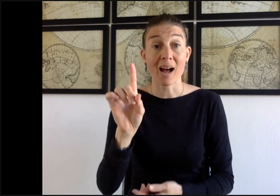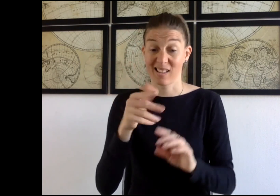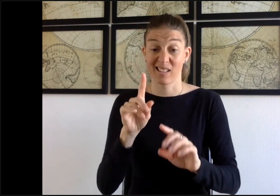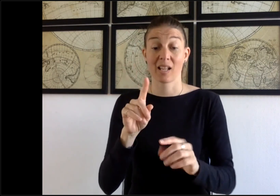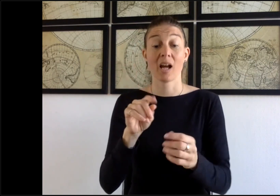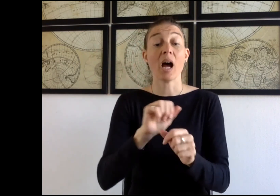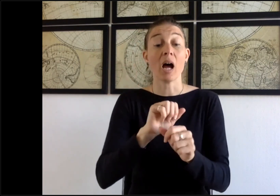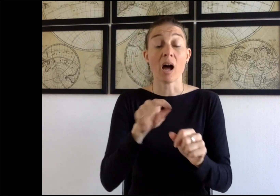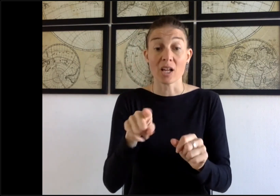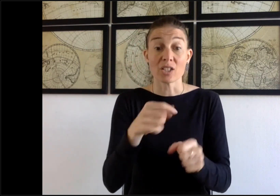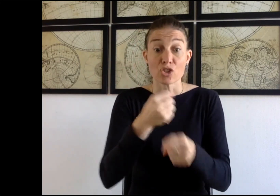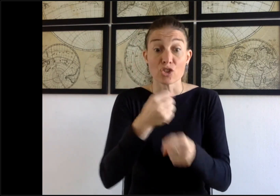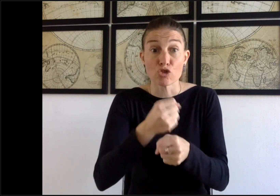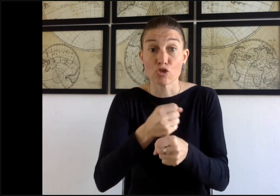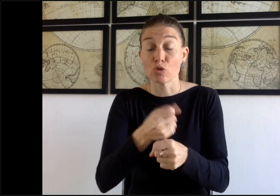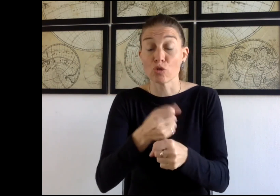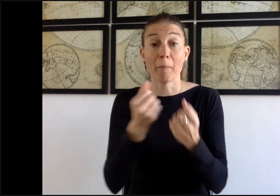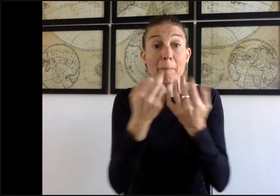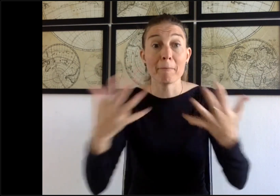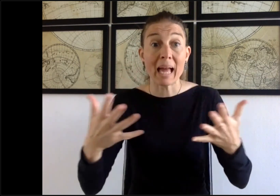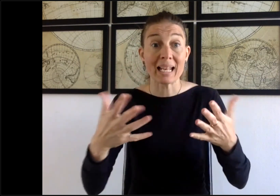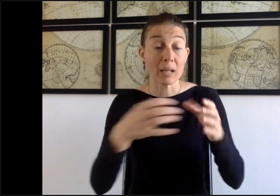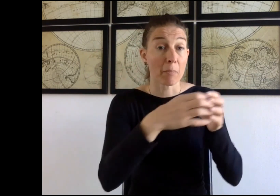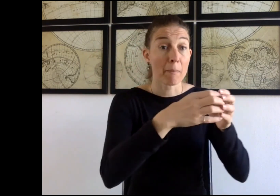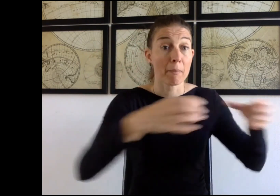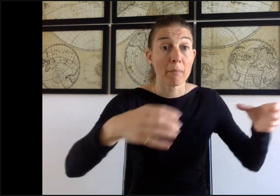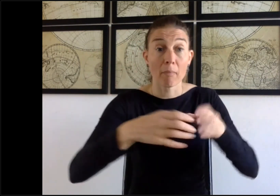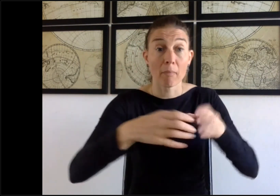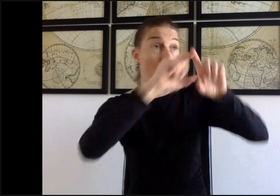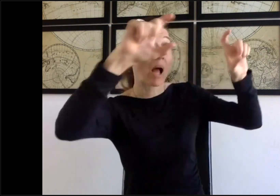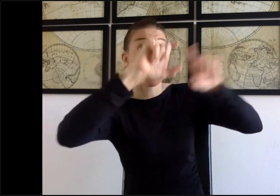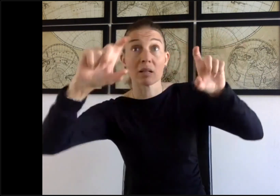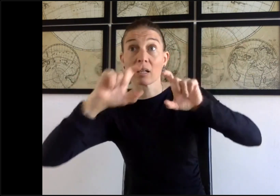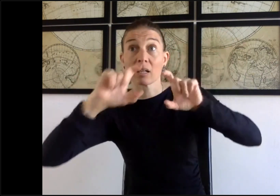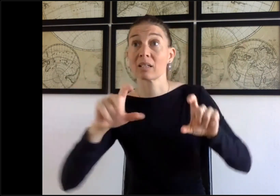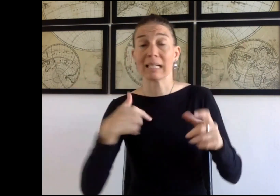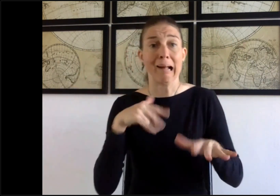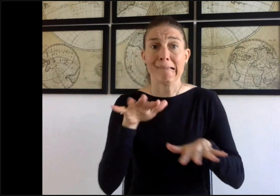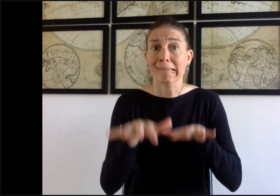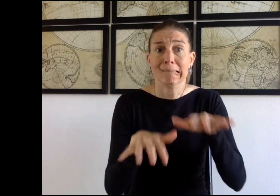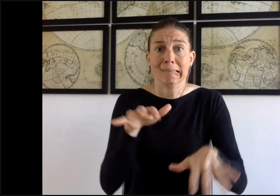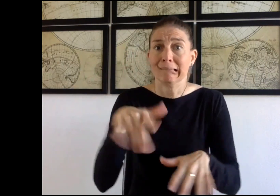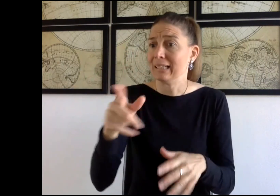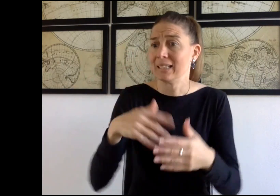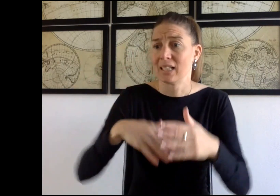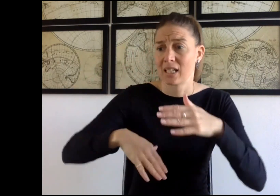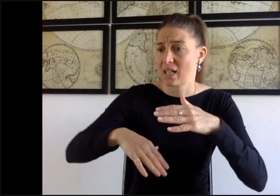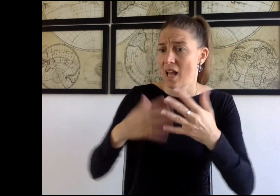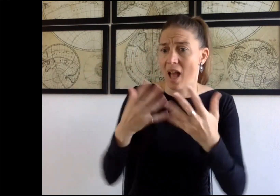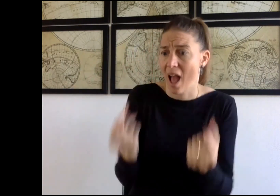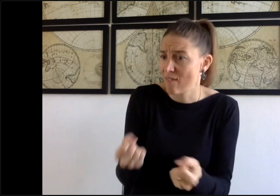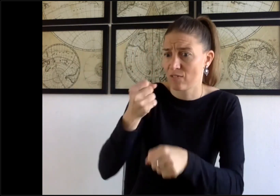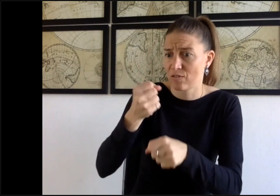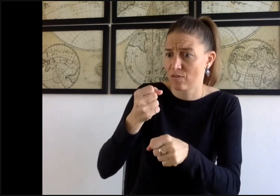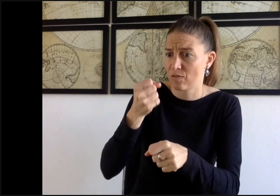is why they often reached out beyond, recruiting beyond their traditional pools of talent, which was in some ways